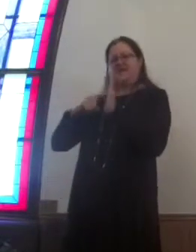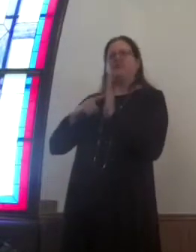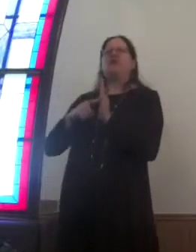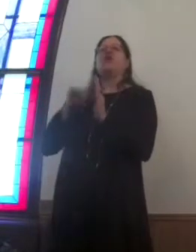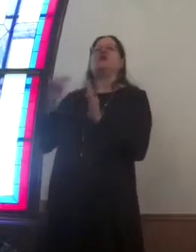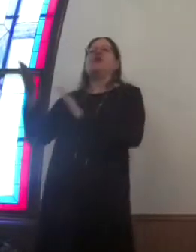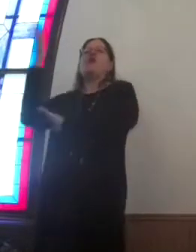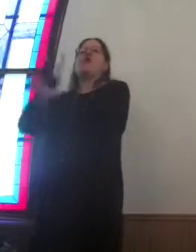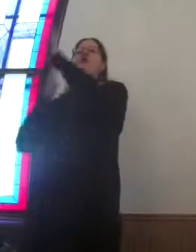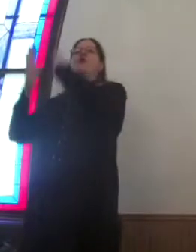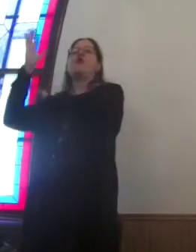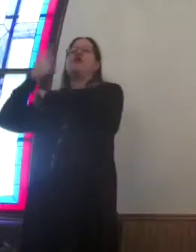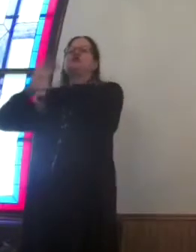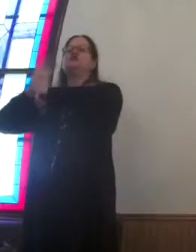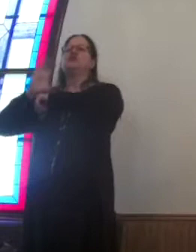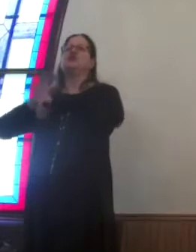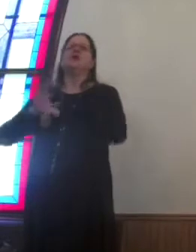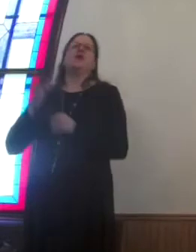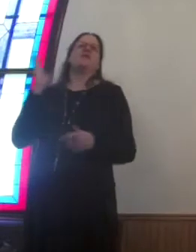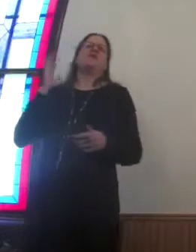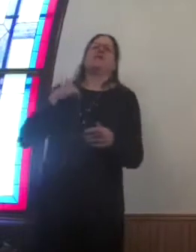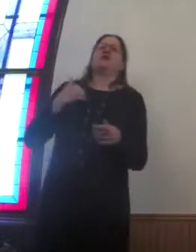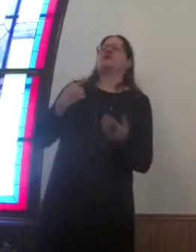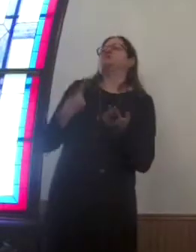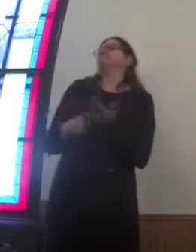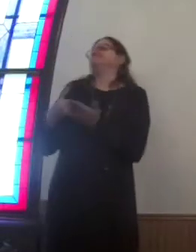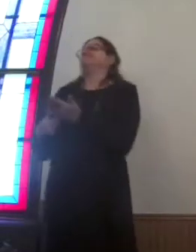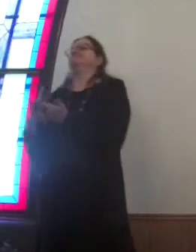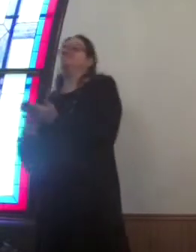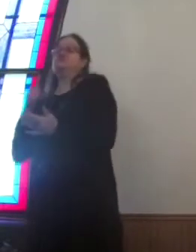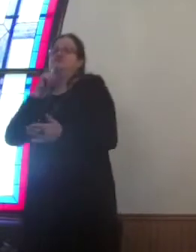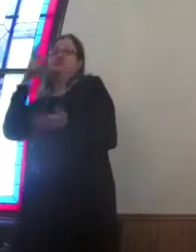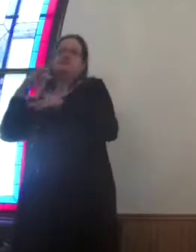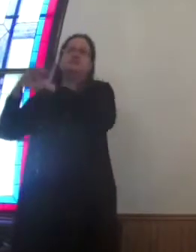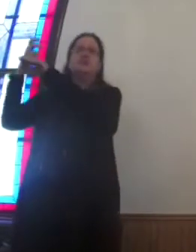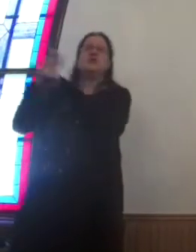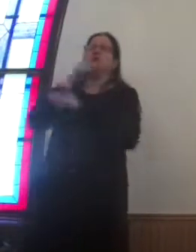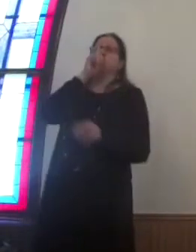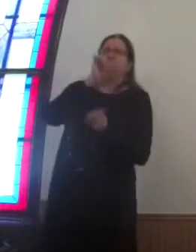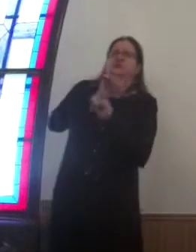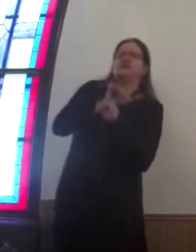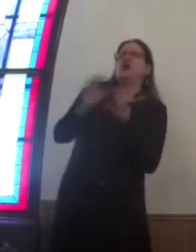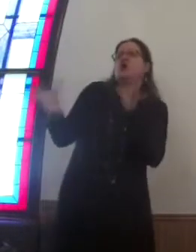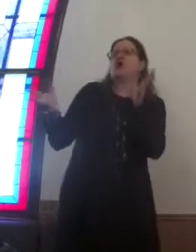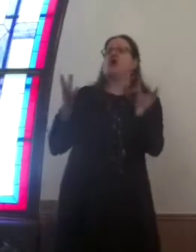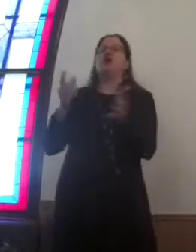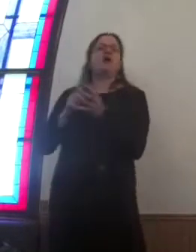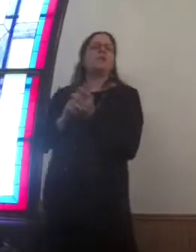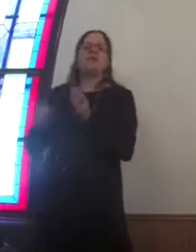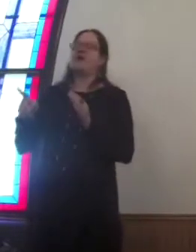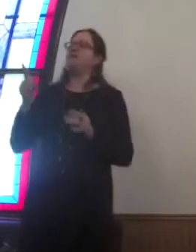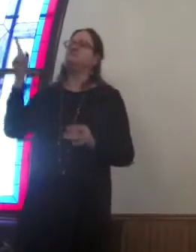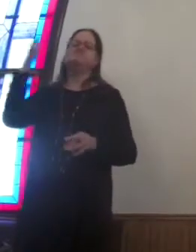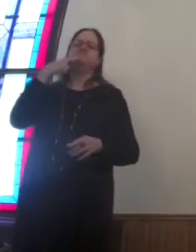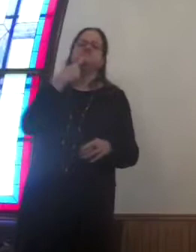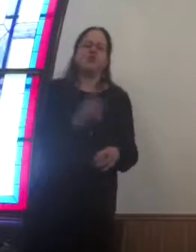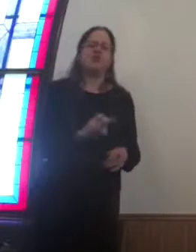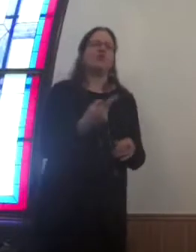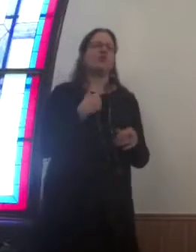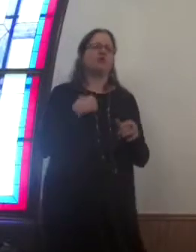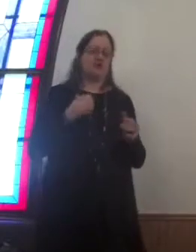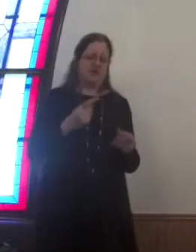a whole lot less debating on how or why there was a resurrection, but instead to go ahead and put